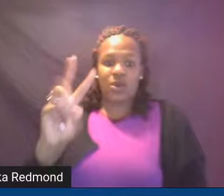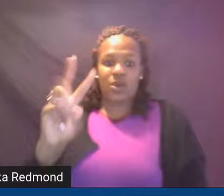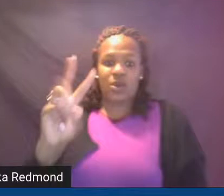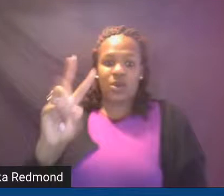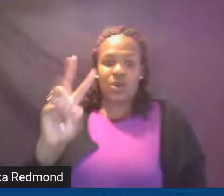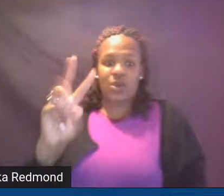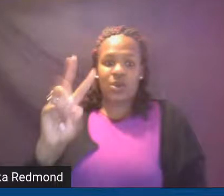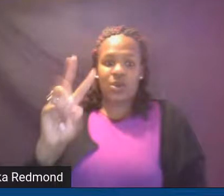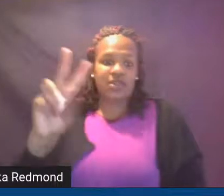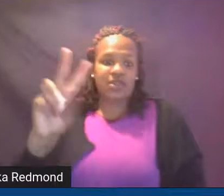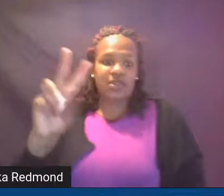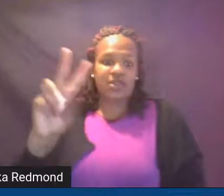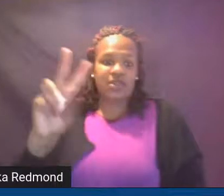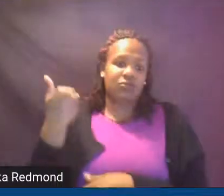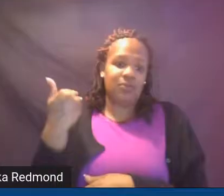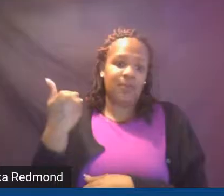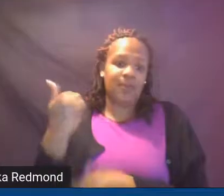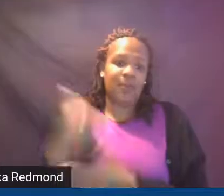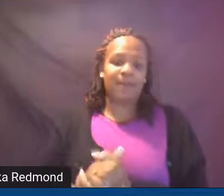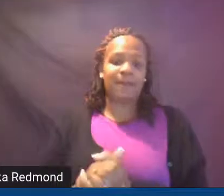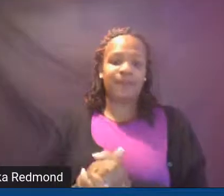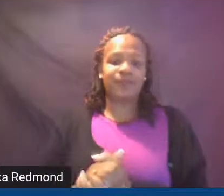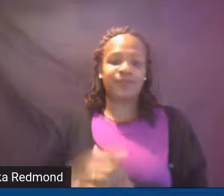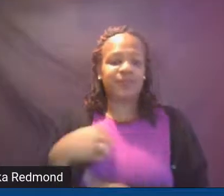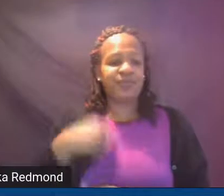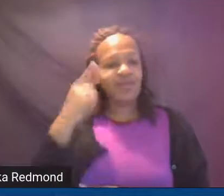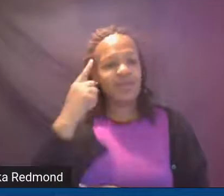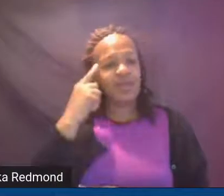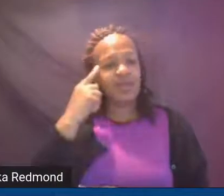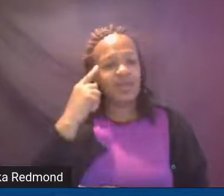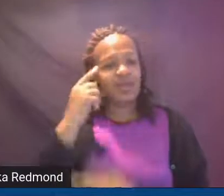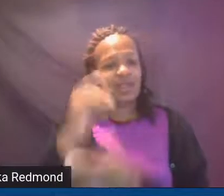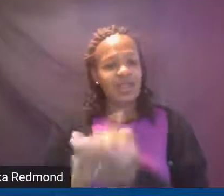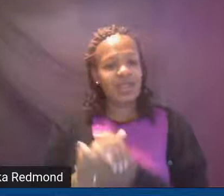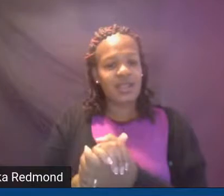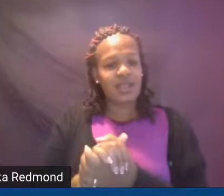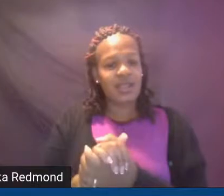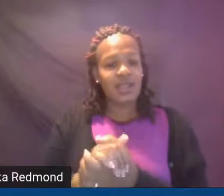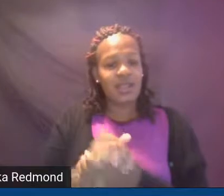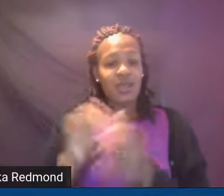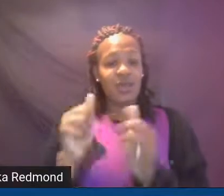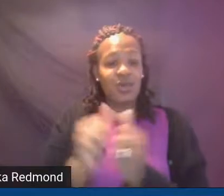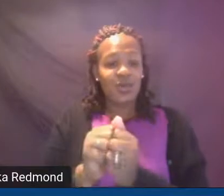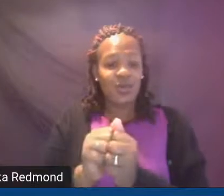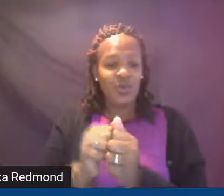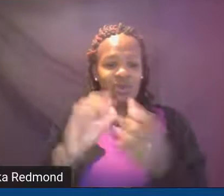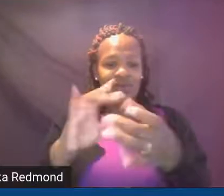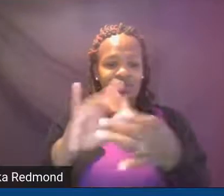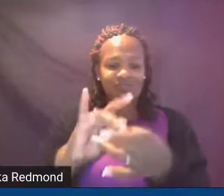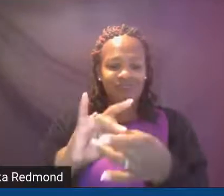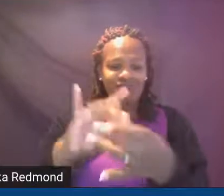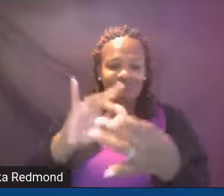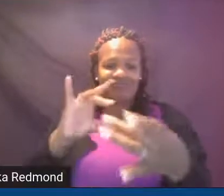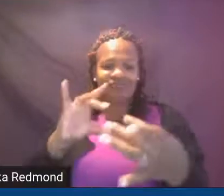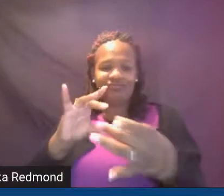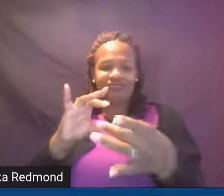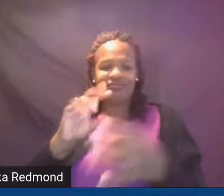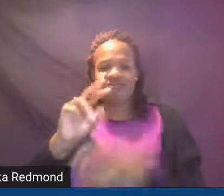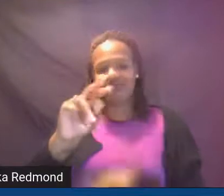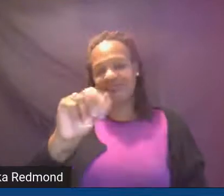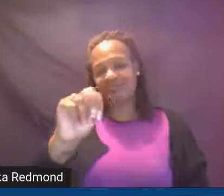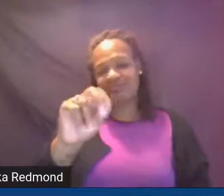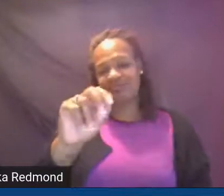that especially now, with a lot of the discord and a lot of the narrative that's going on